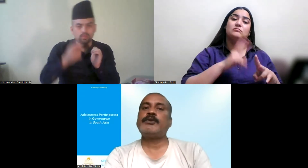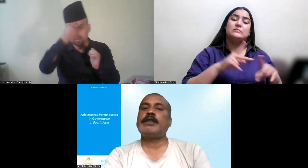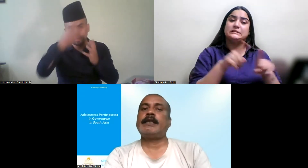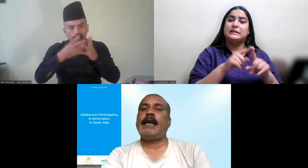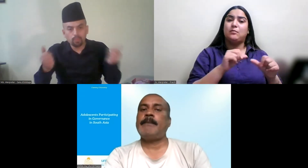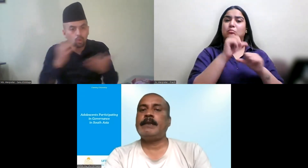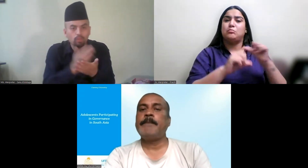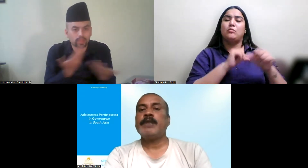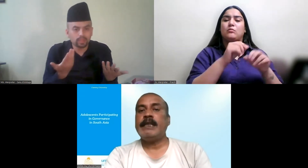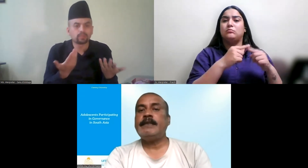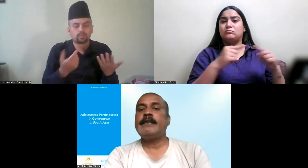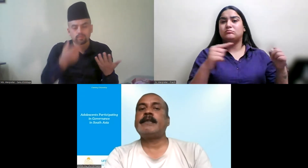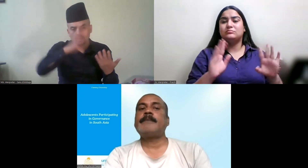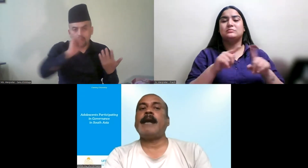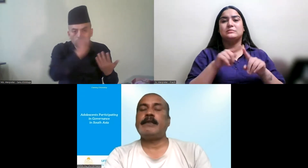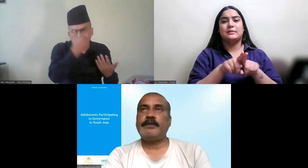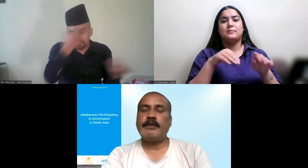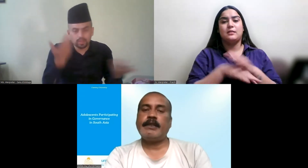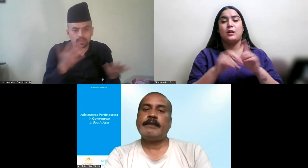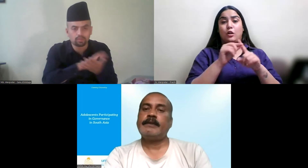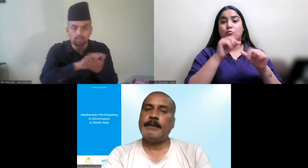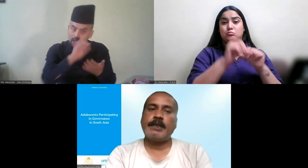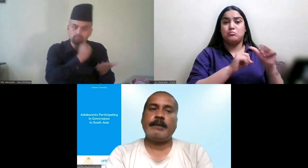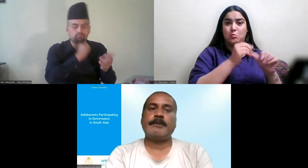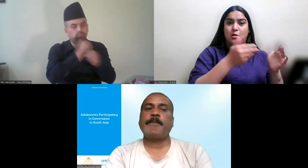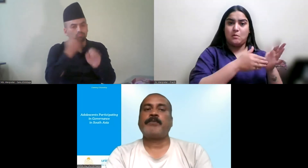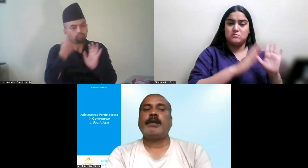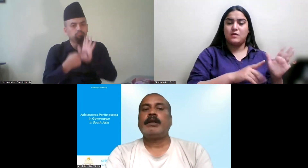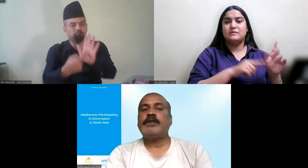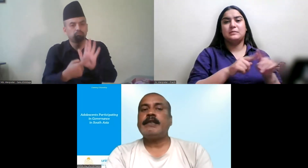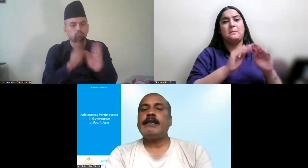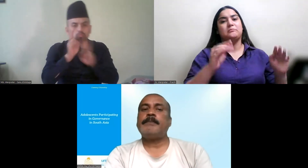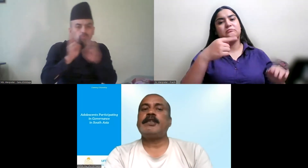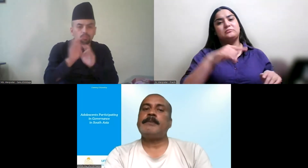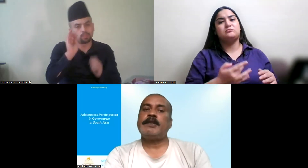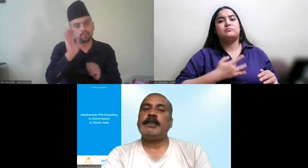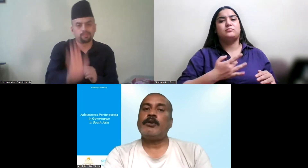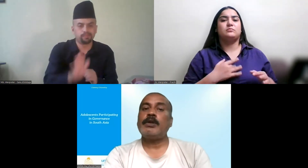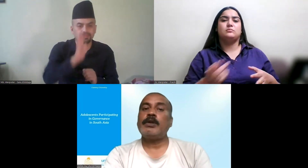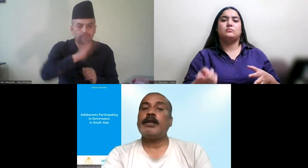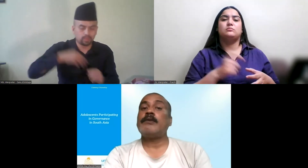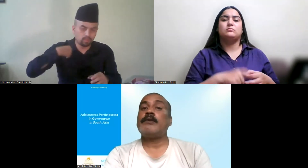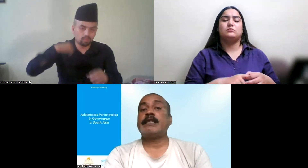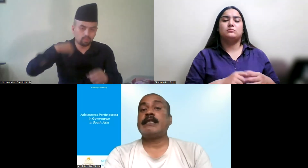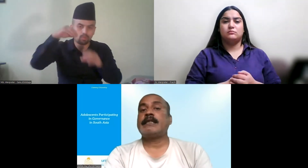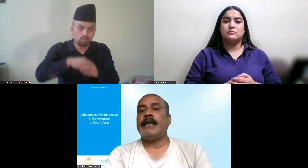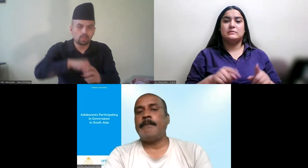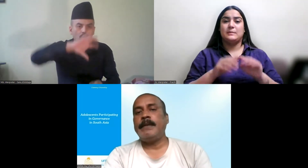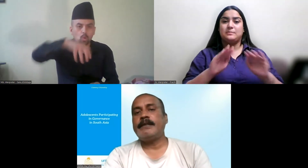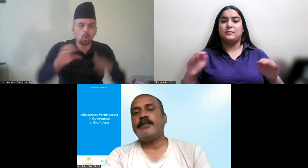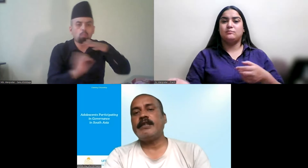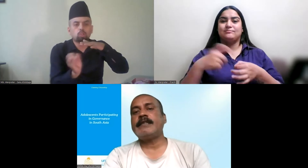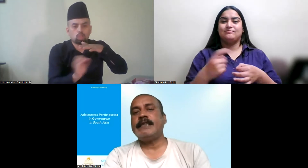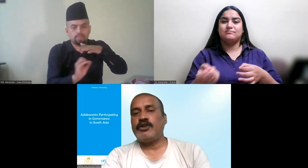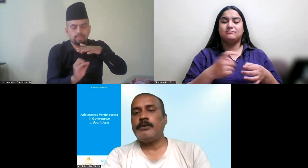related to children have been initiated by the children themselves. Children participation in local councils have